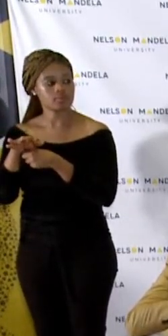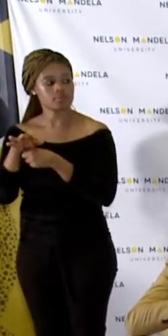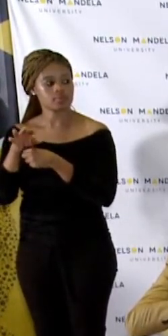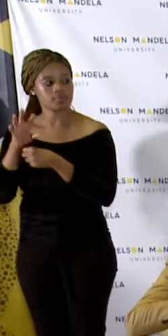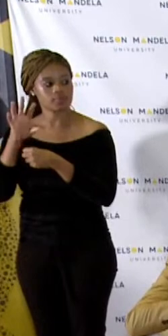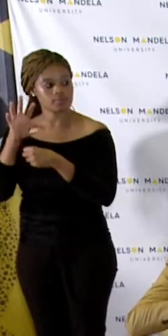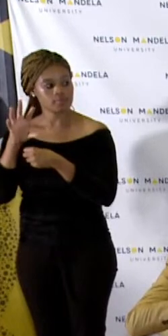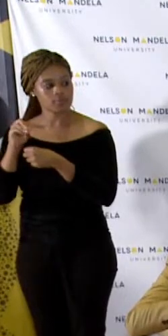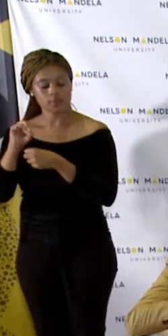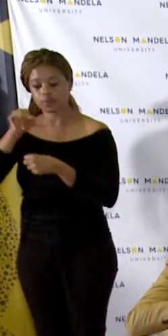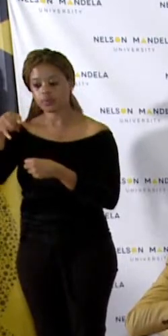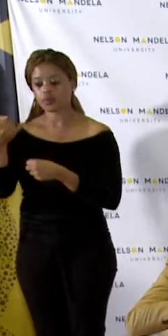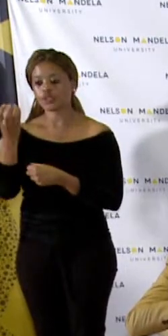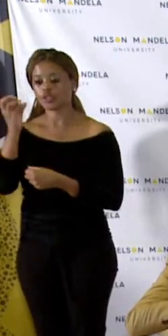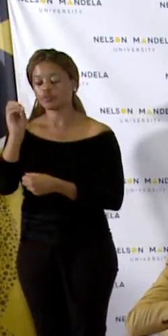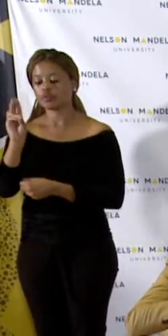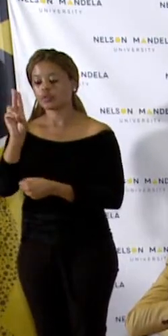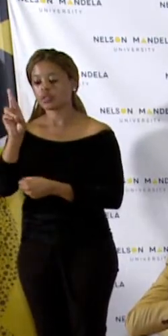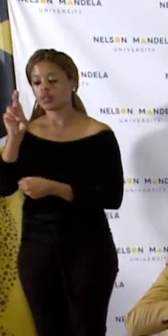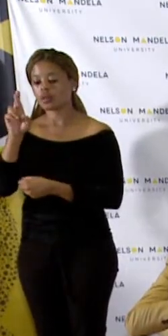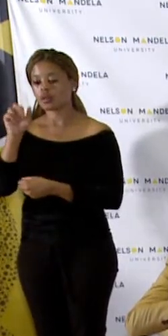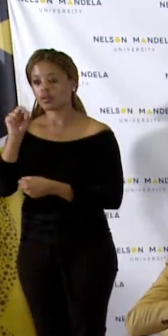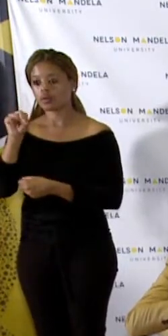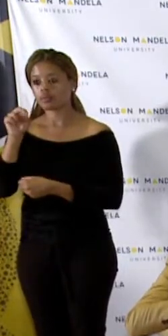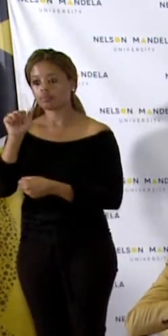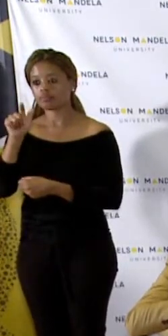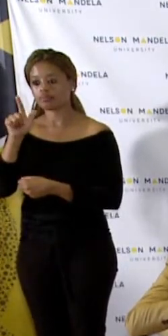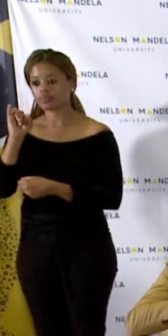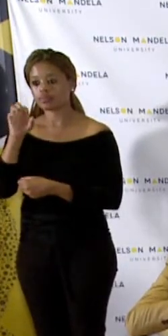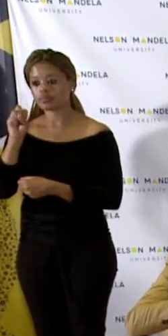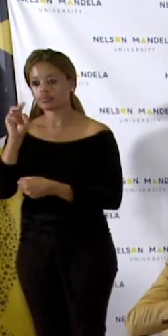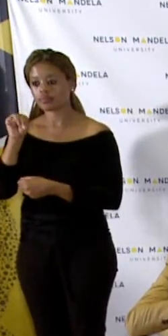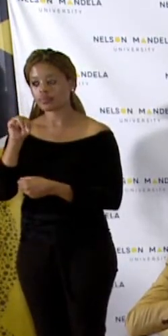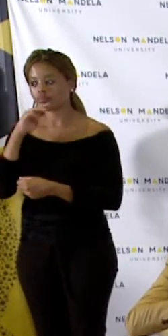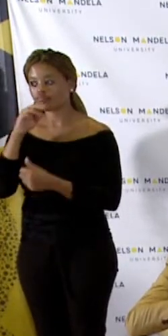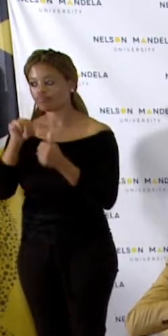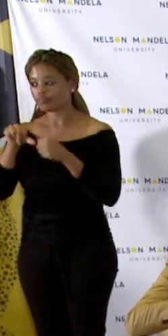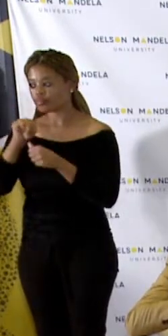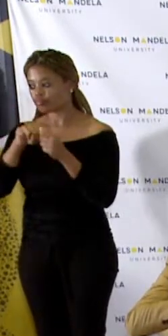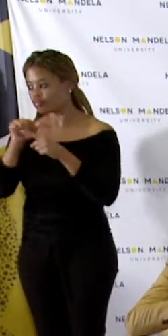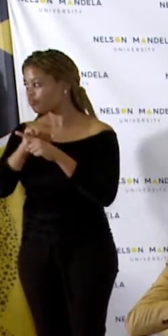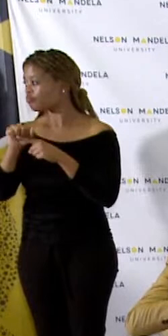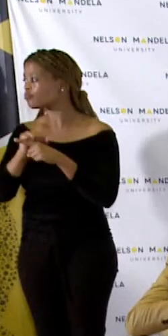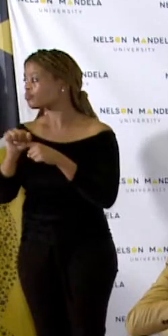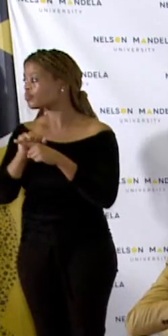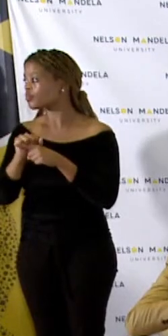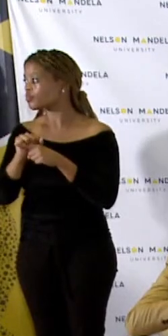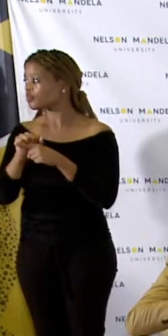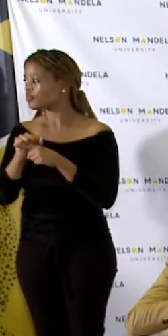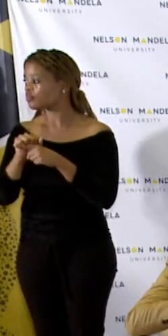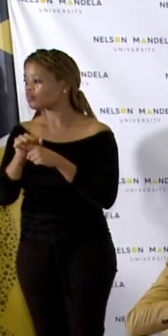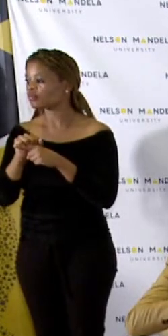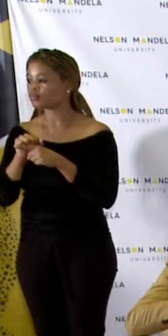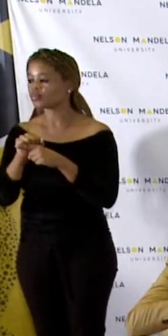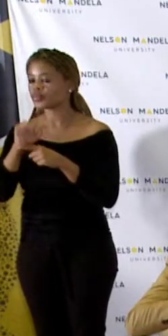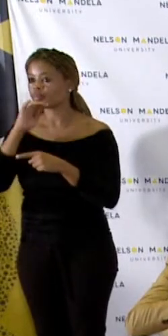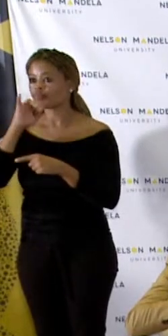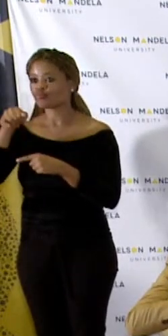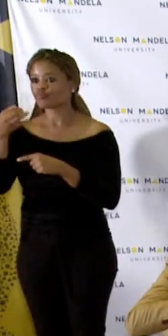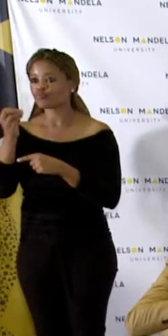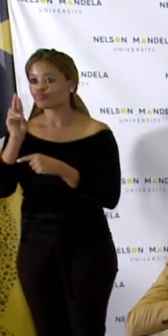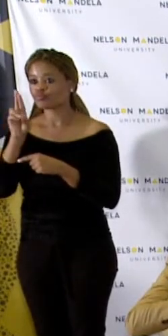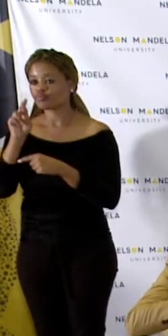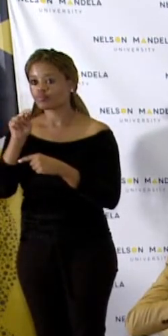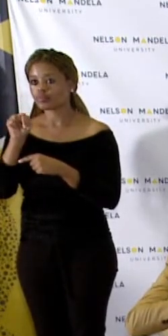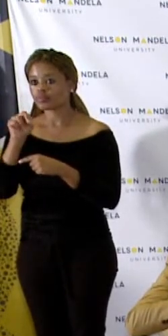journalism, because journalism as a social practice, people might say, journalism for what? Journalism for